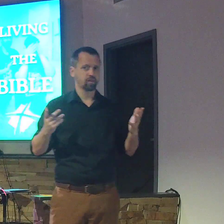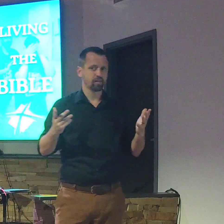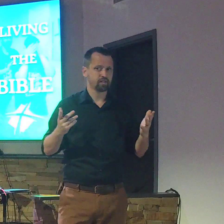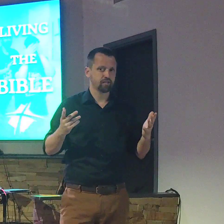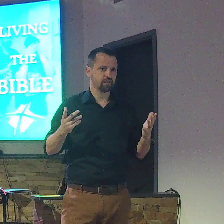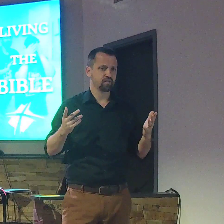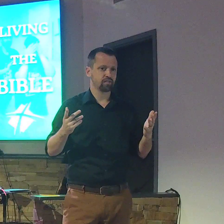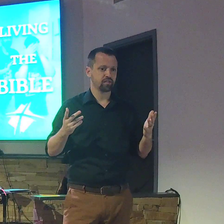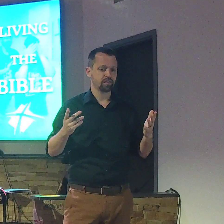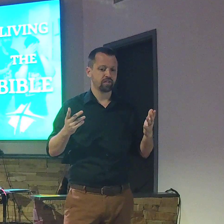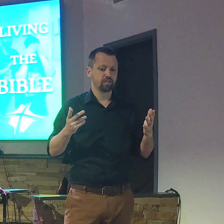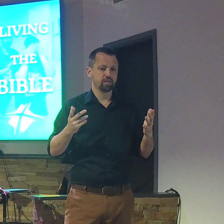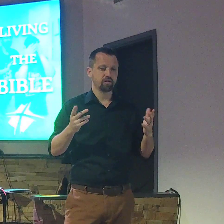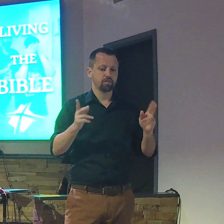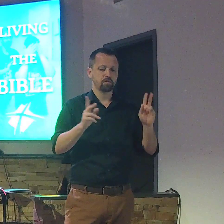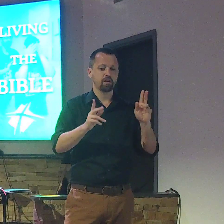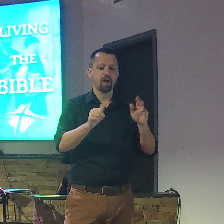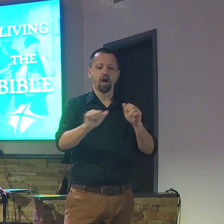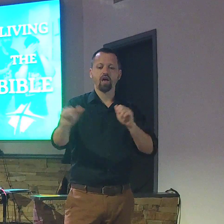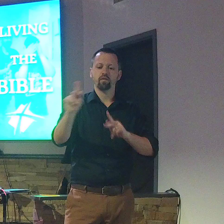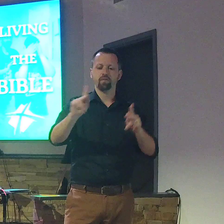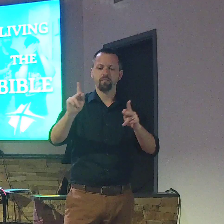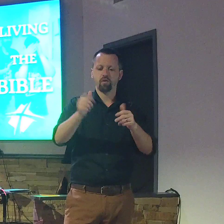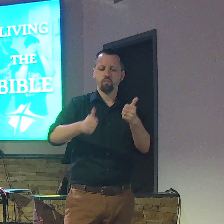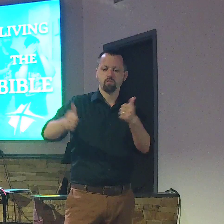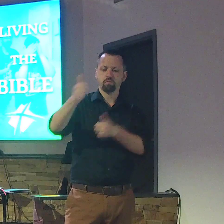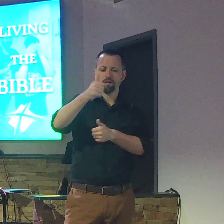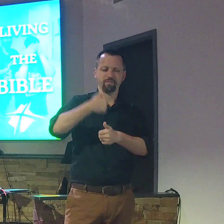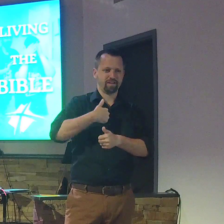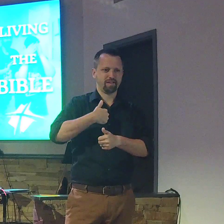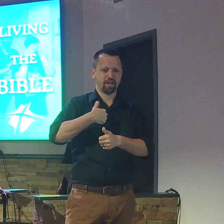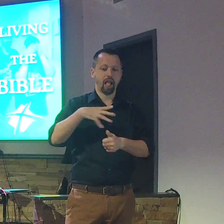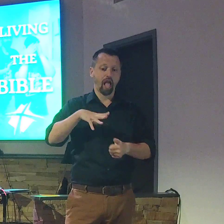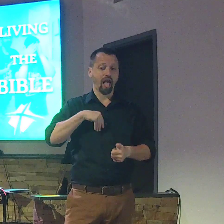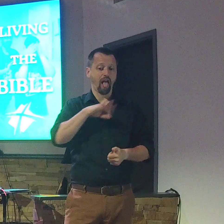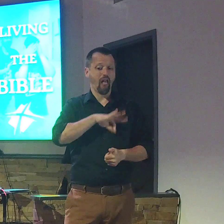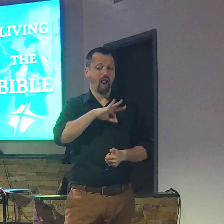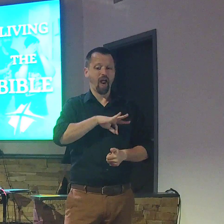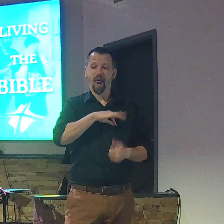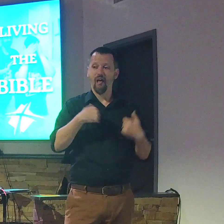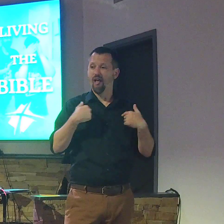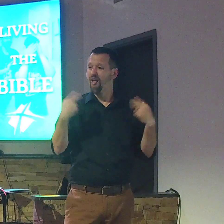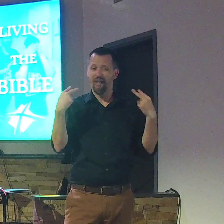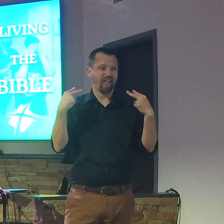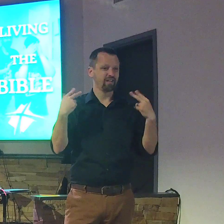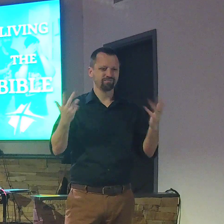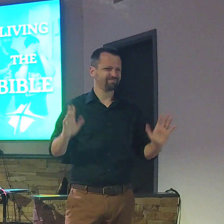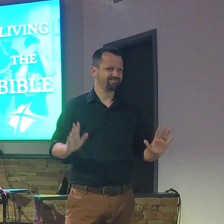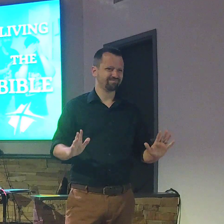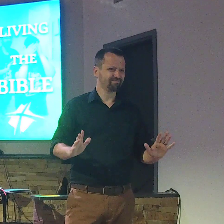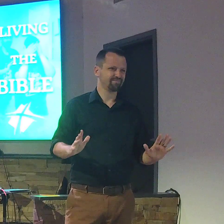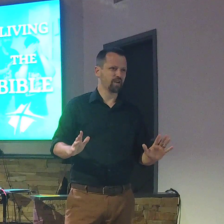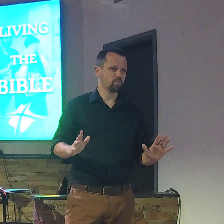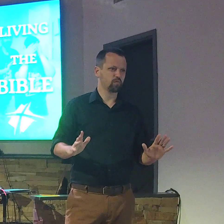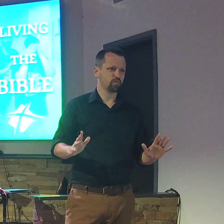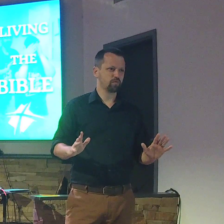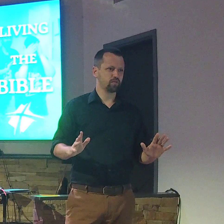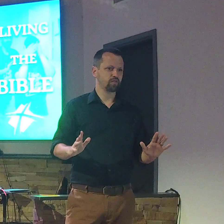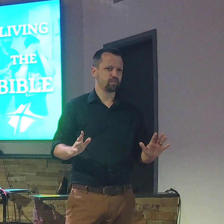putting others ahead of yourself and not taking the credit for something. You know, humility is one of those things that you can't